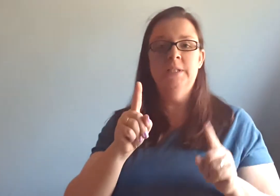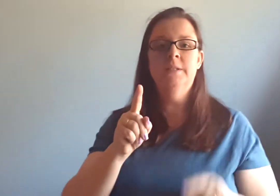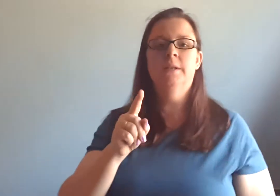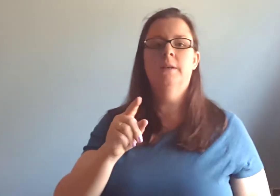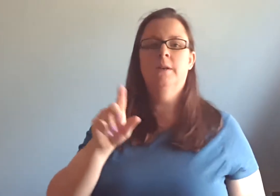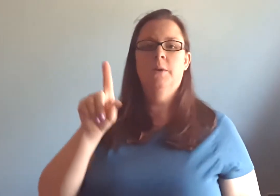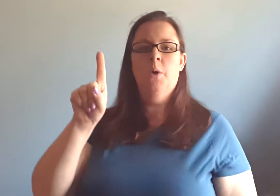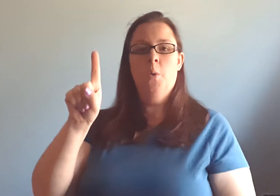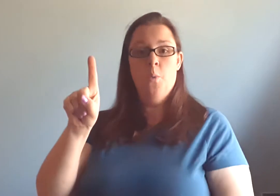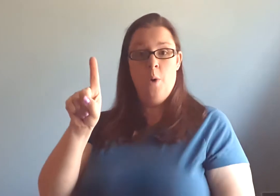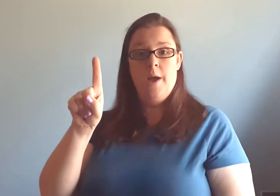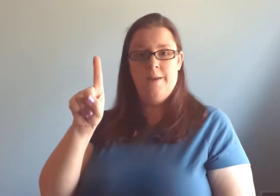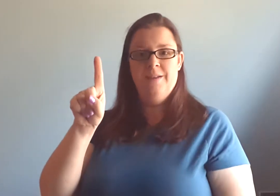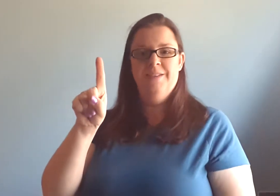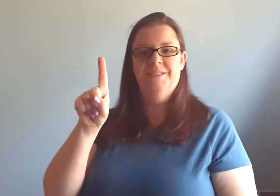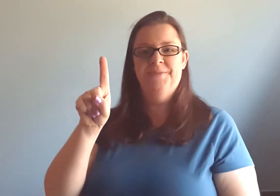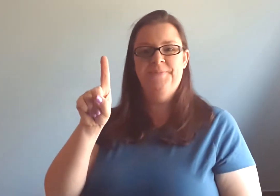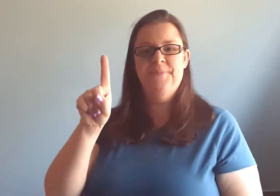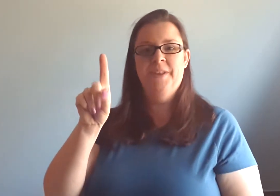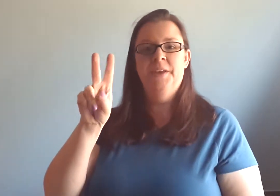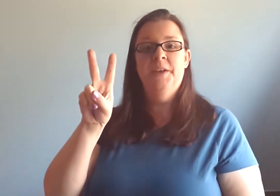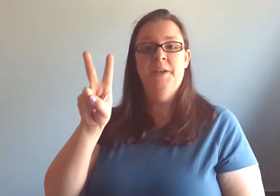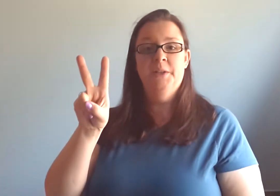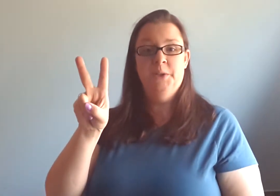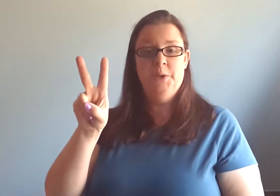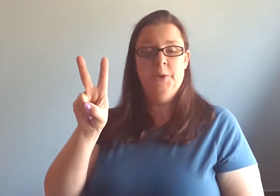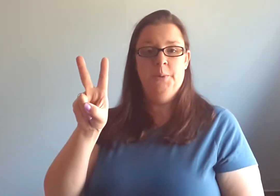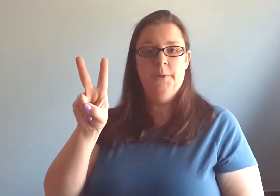differences. 1, 2,